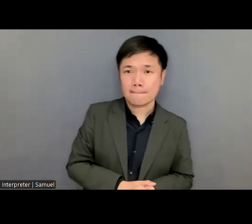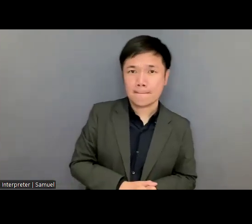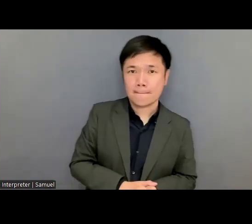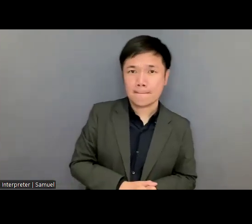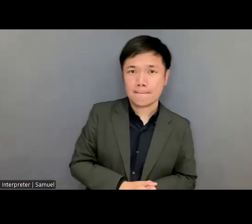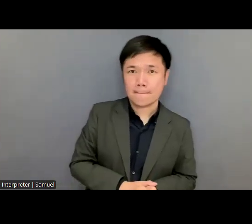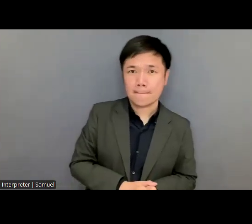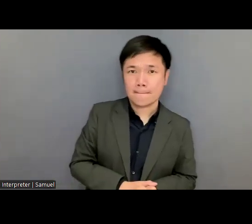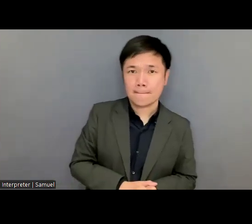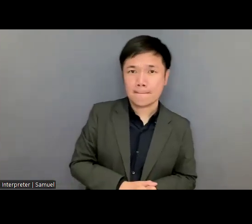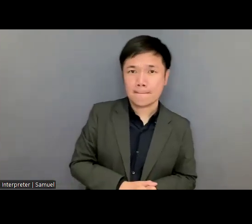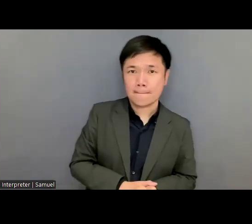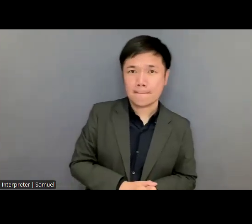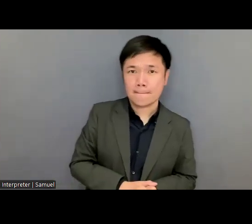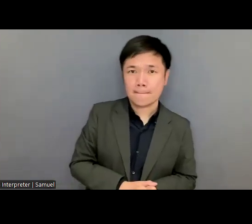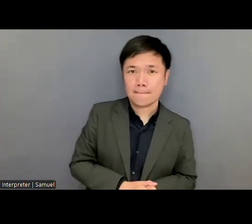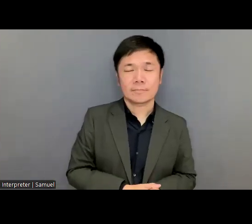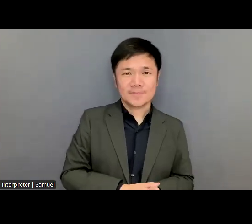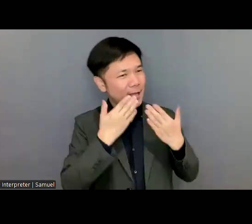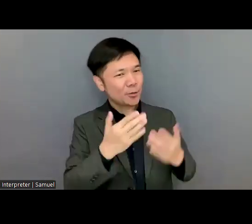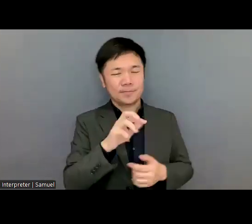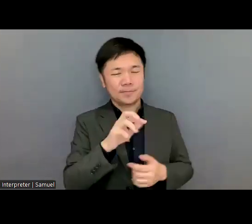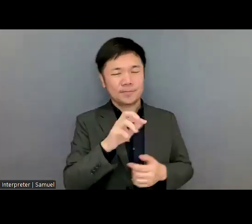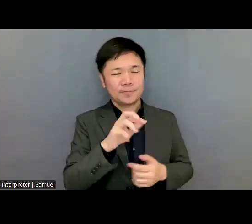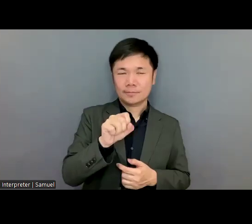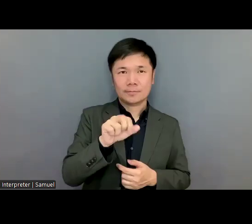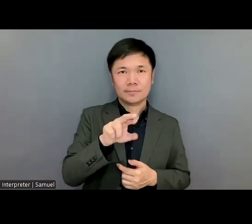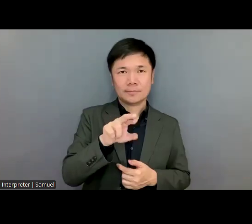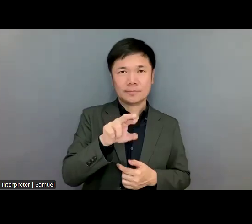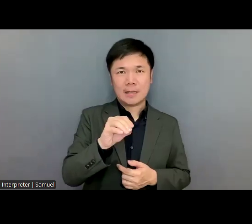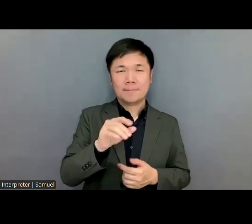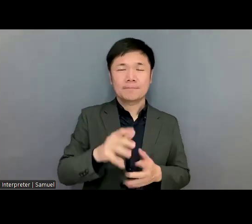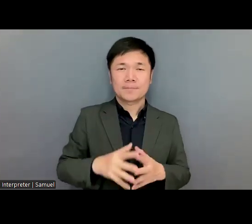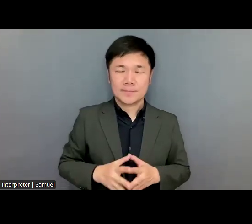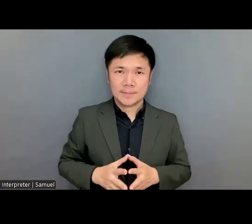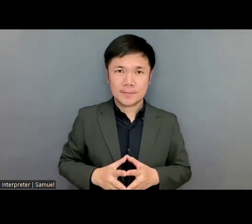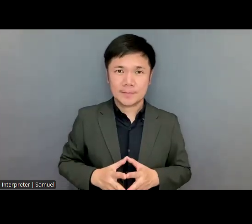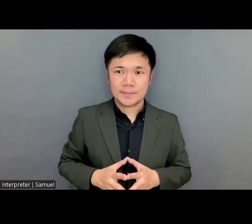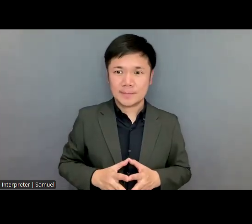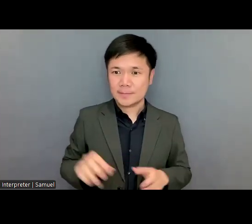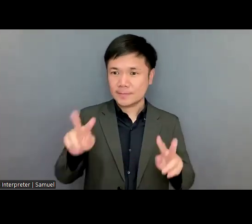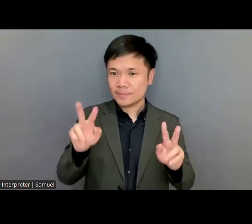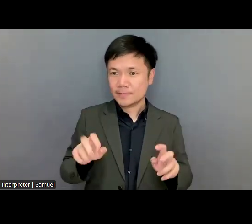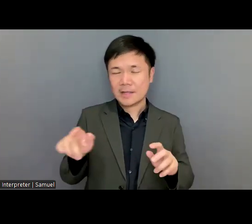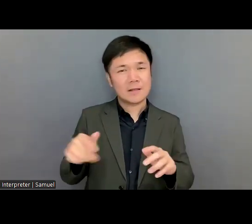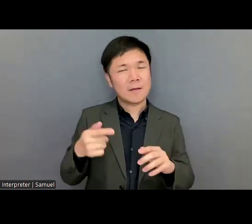Thanks so much, Rosario. I think there was an issue with the Swahili